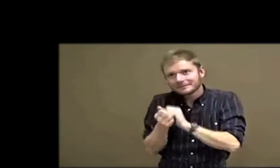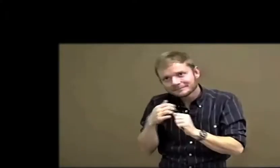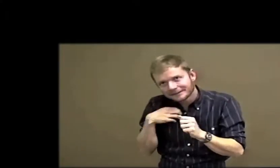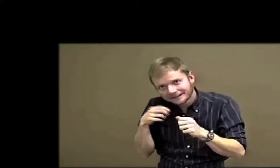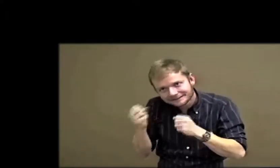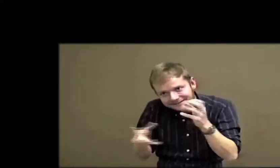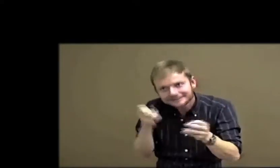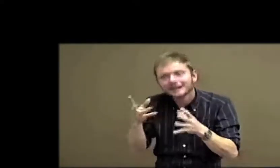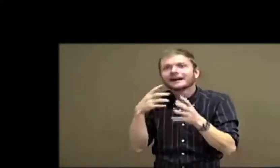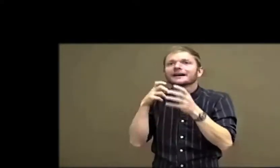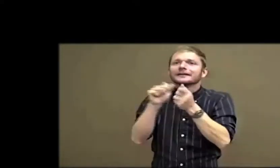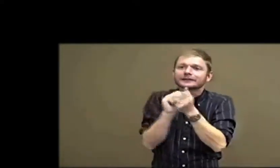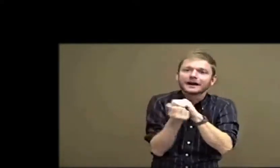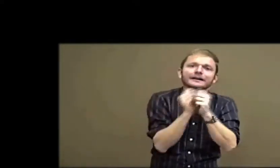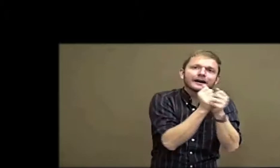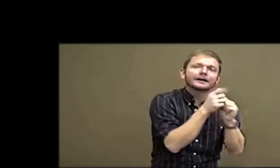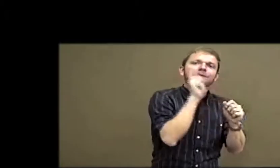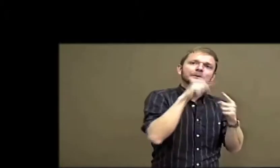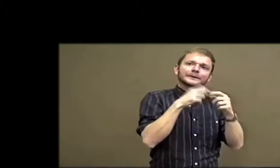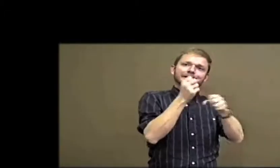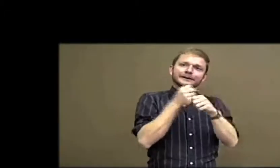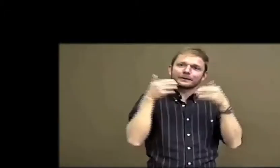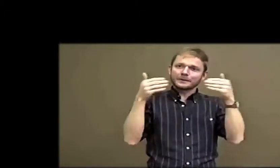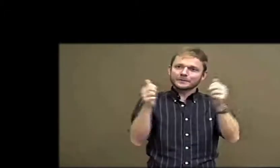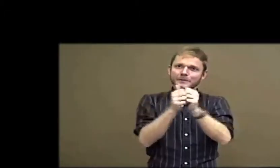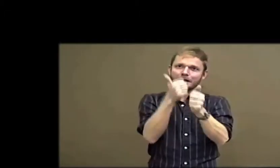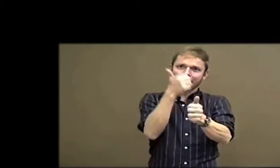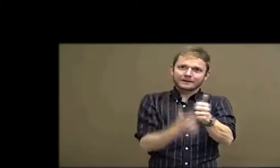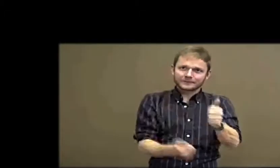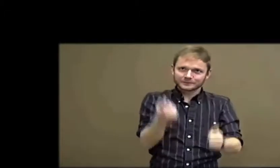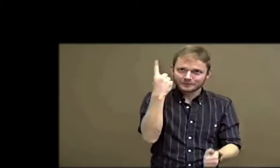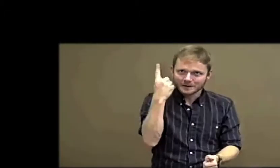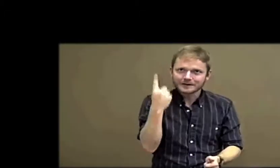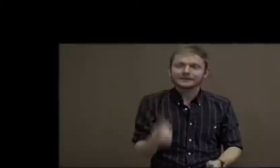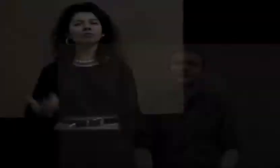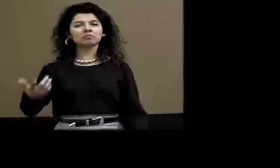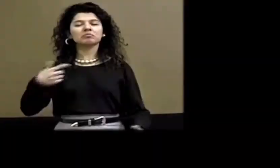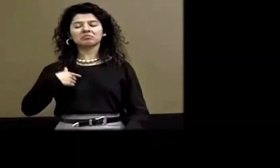had to change my language again and again to make sure that everyone could understand me.